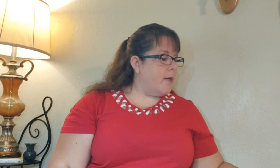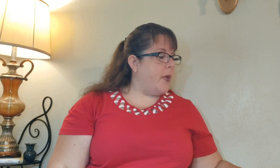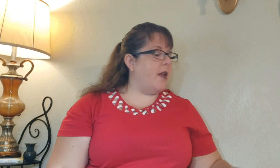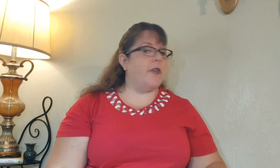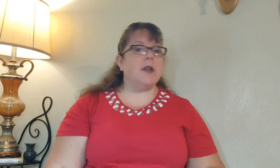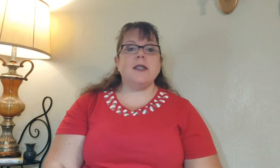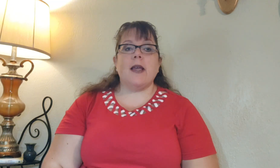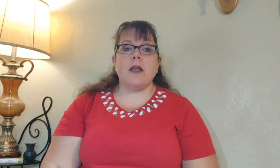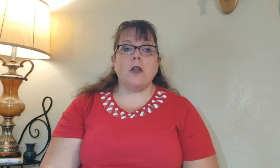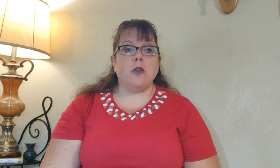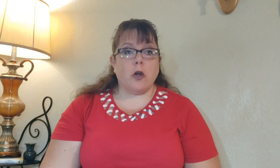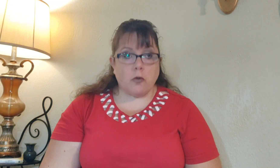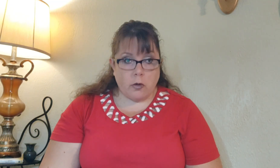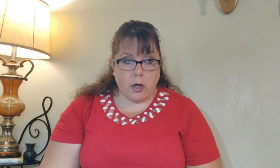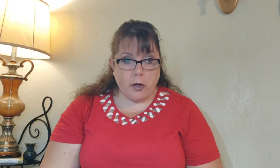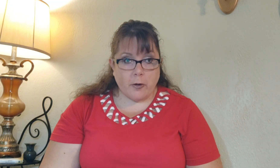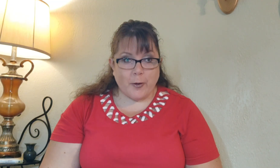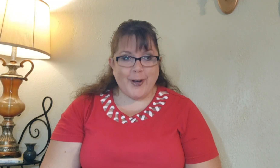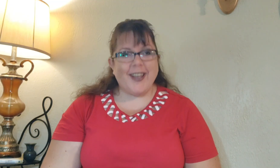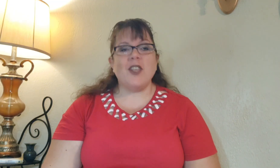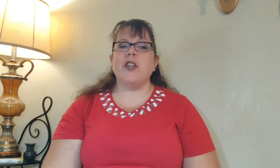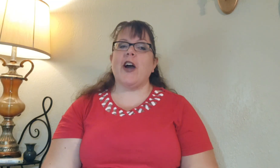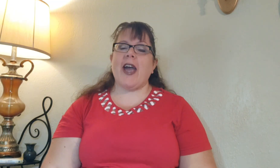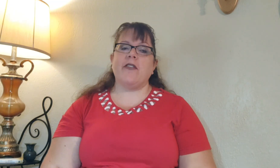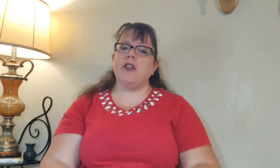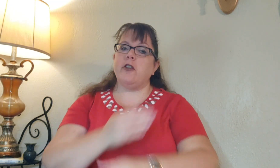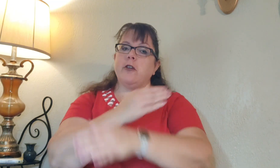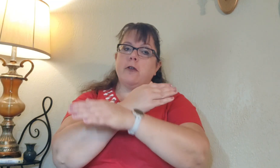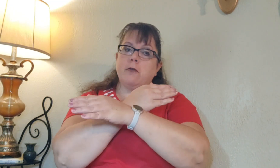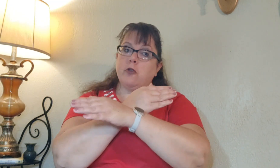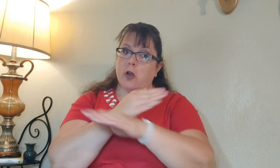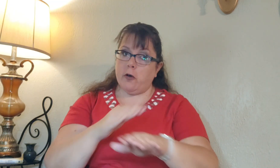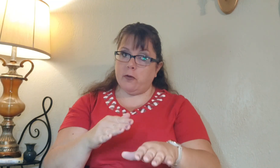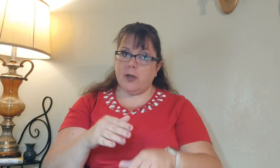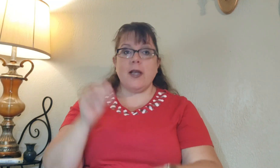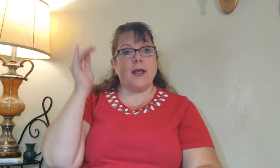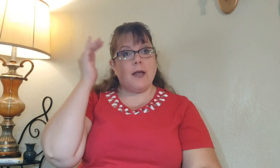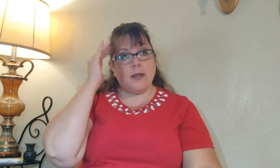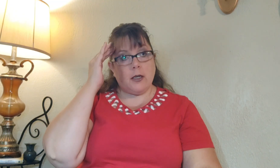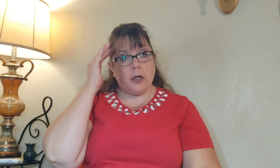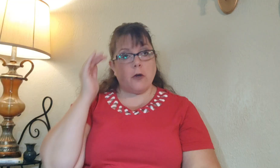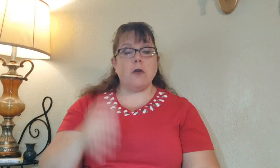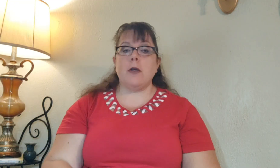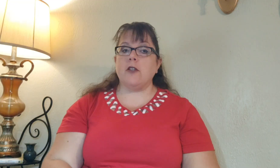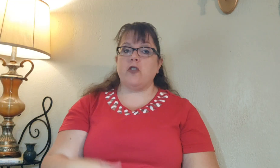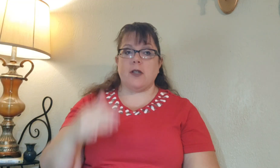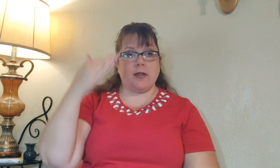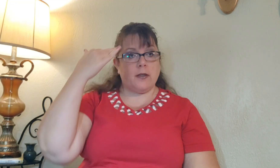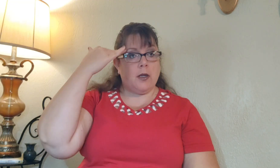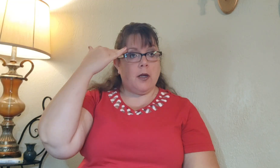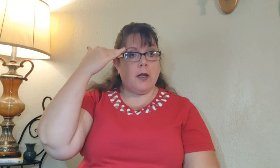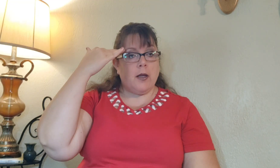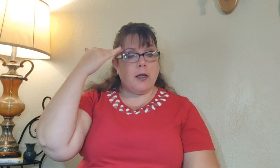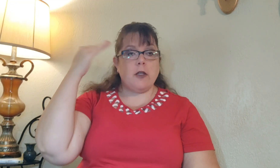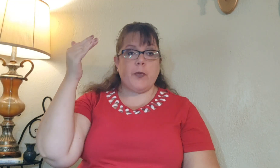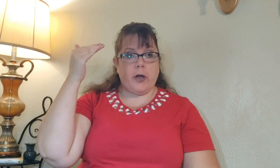But if you're saying you don't know, you don't have to do don't and then no. It's just you point